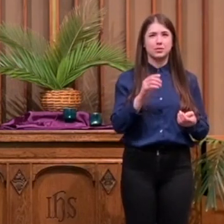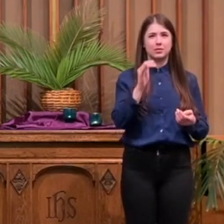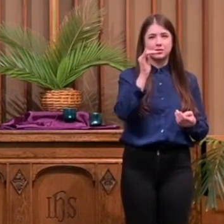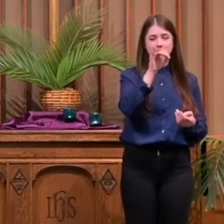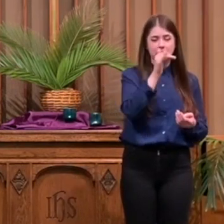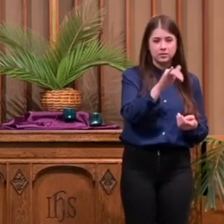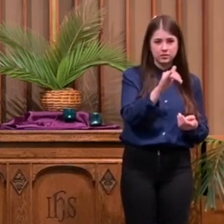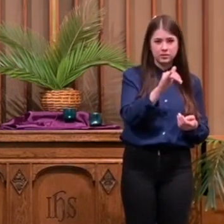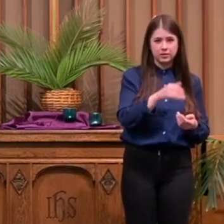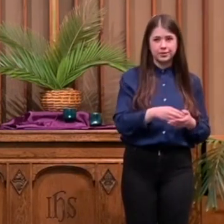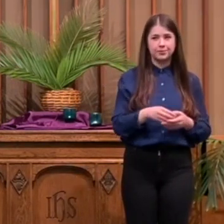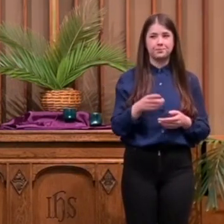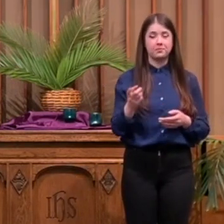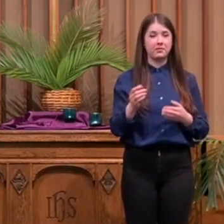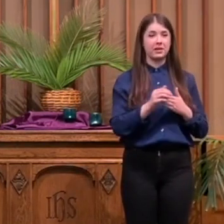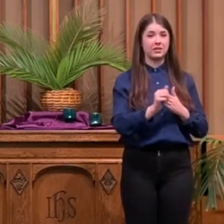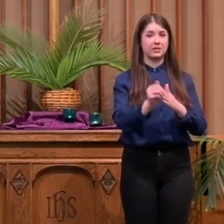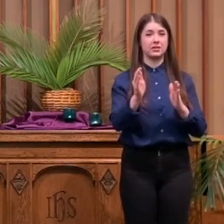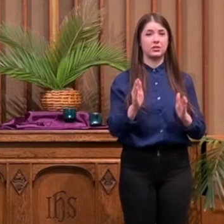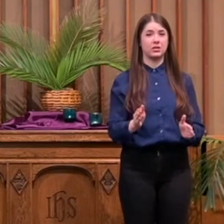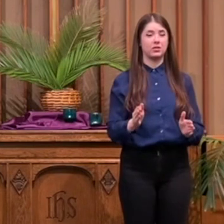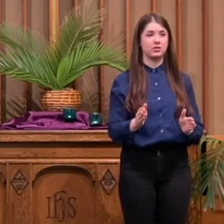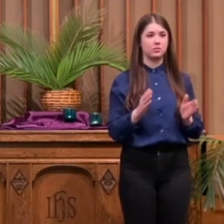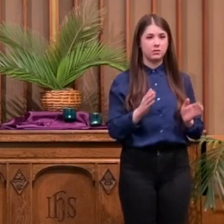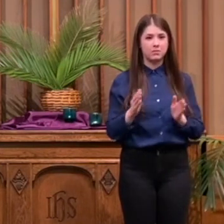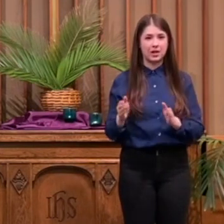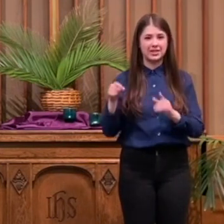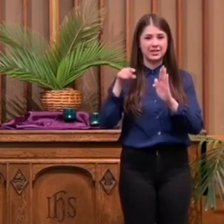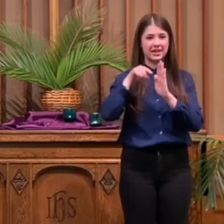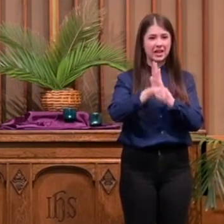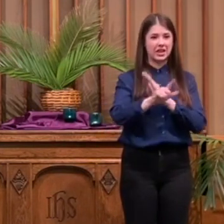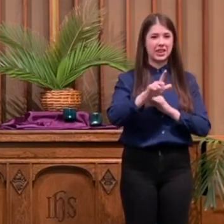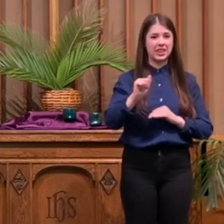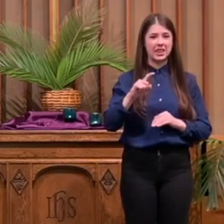The religious leaders were plotting to kill Lazarus,